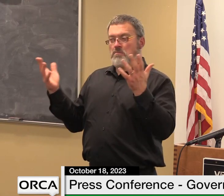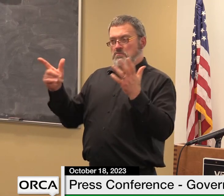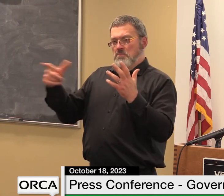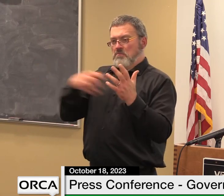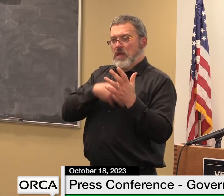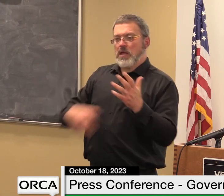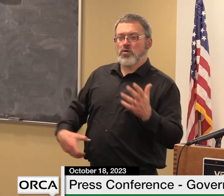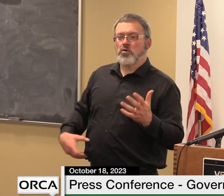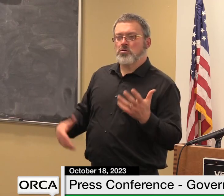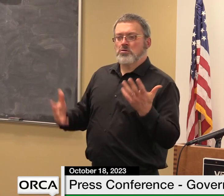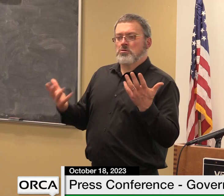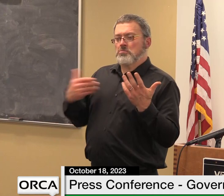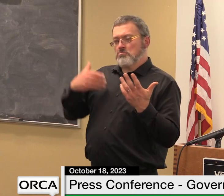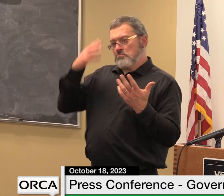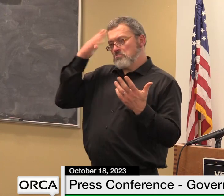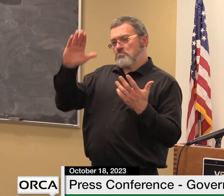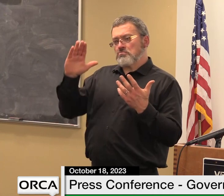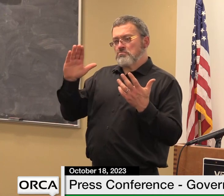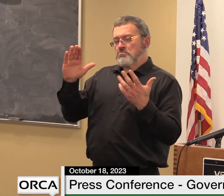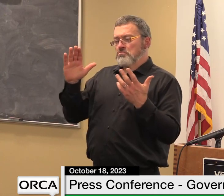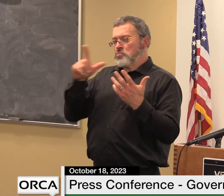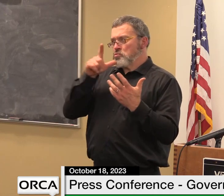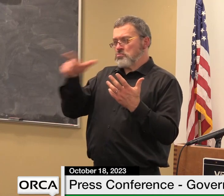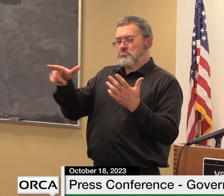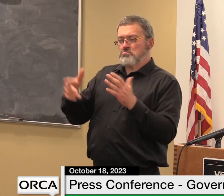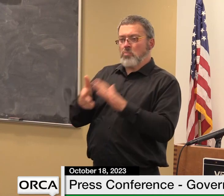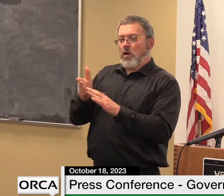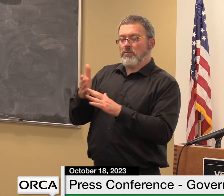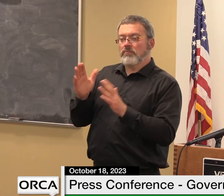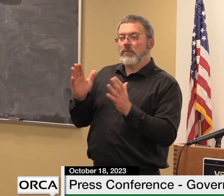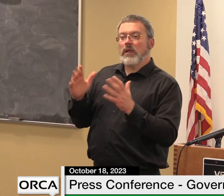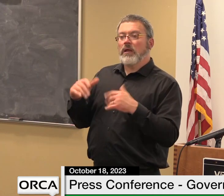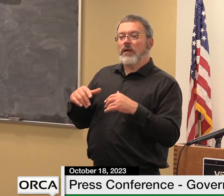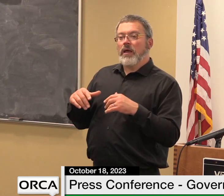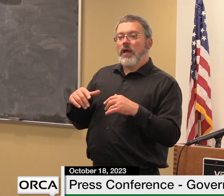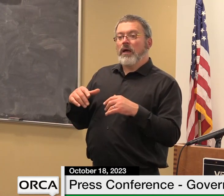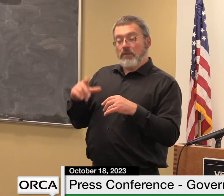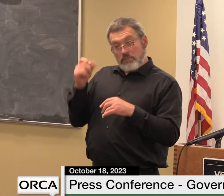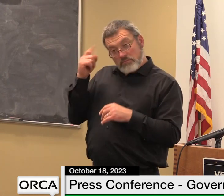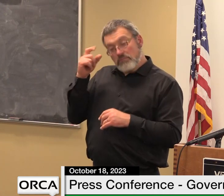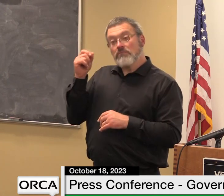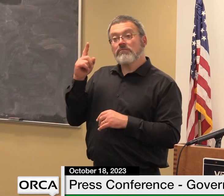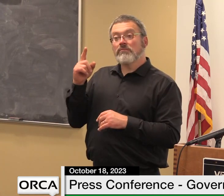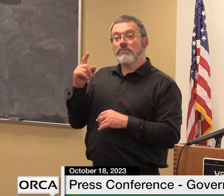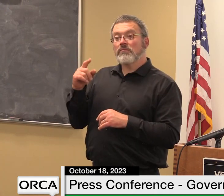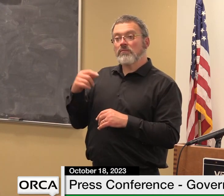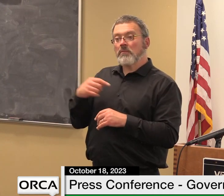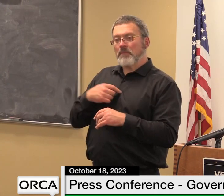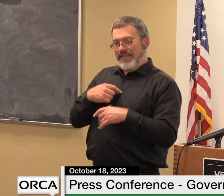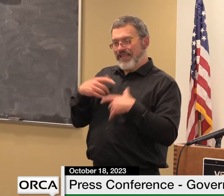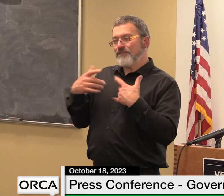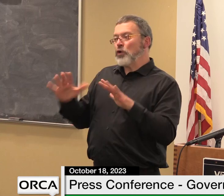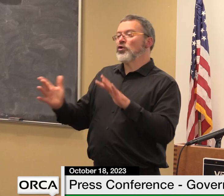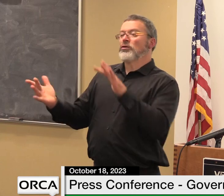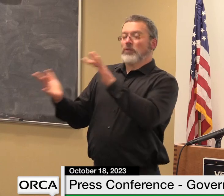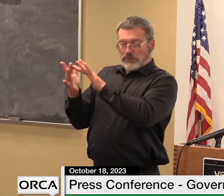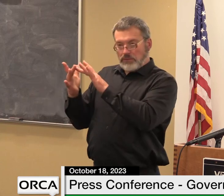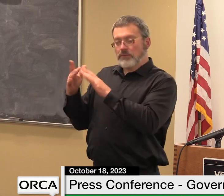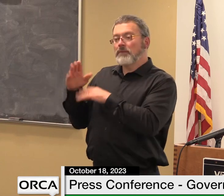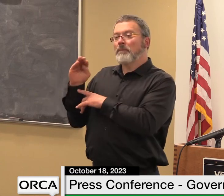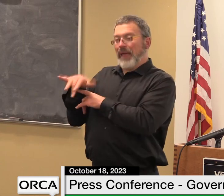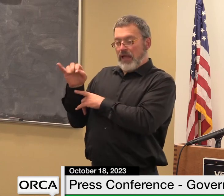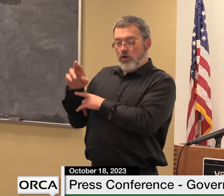party-affiliated election, but anyhow. But I have spoken to the mayor about this issue. We had